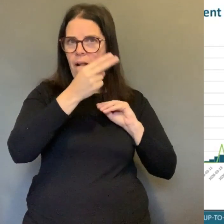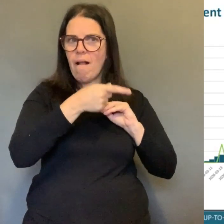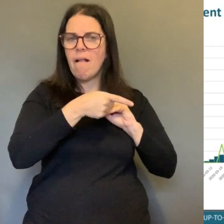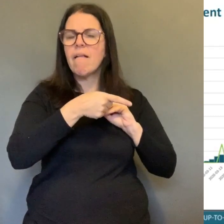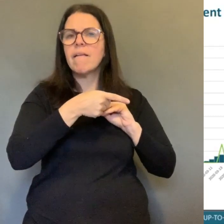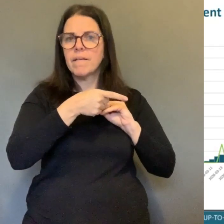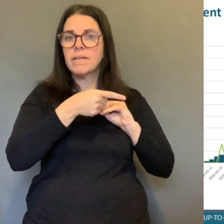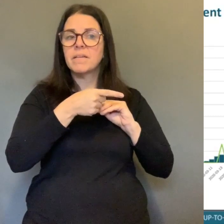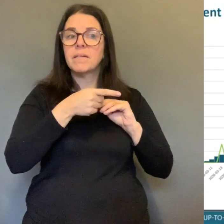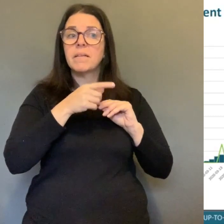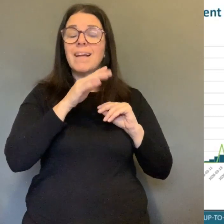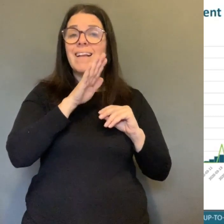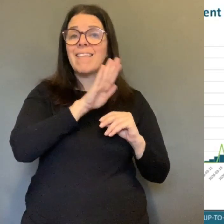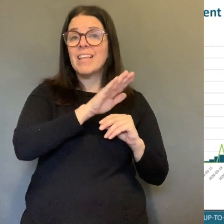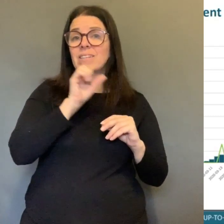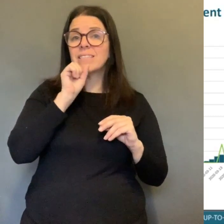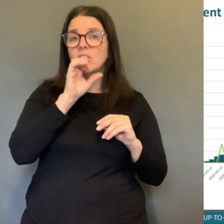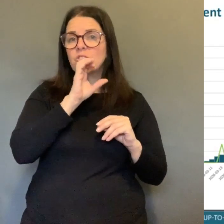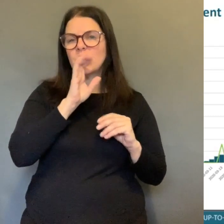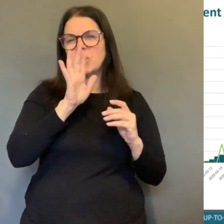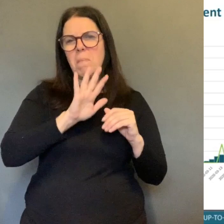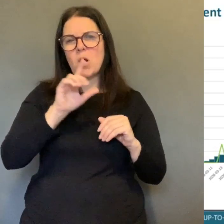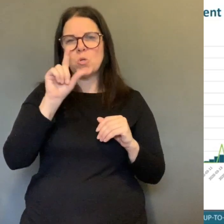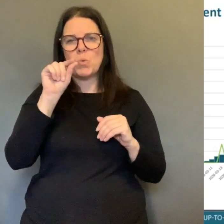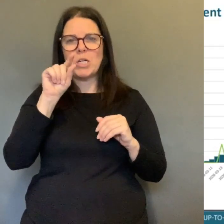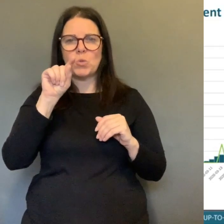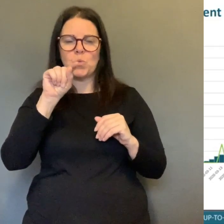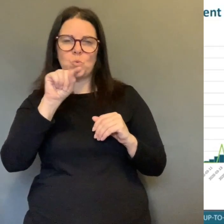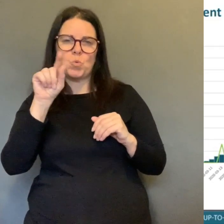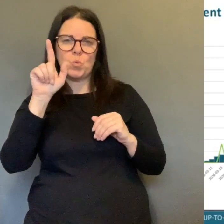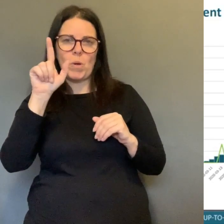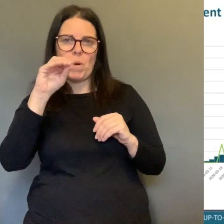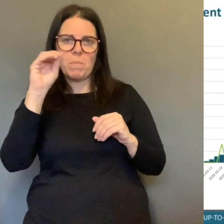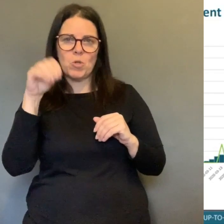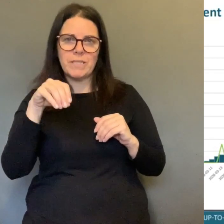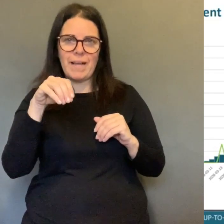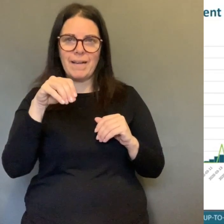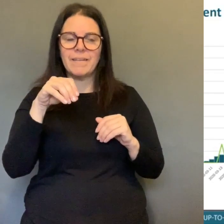The next question that comes to my mind is, how about the testing? How many people are being tested